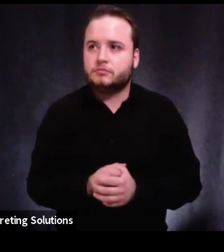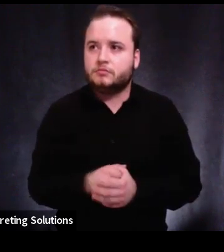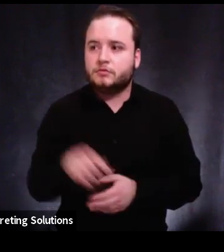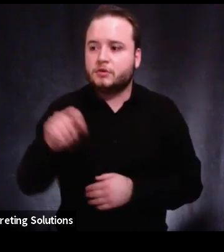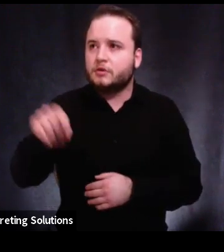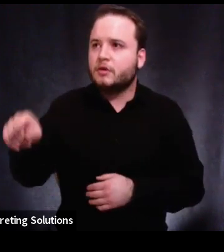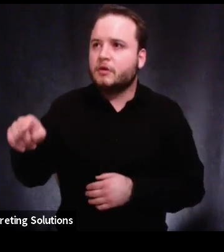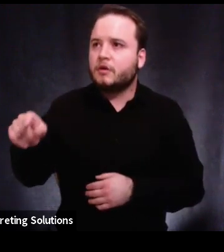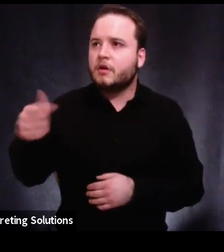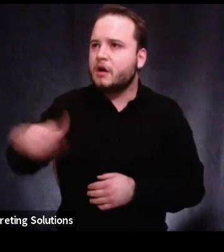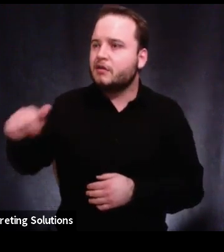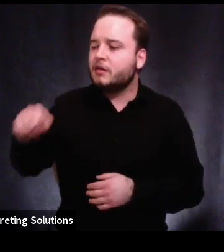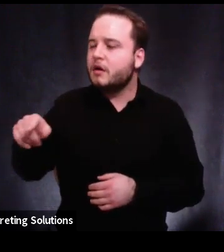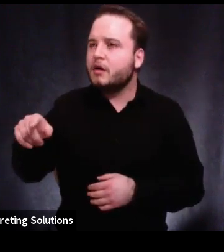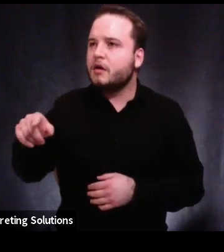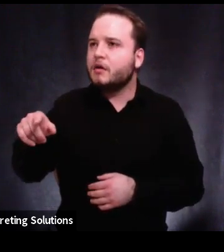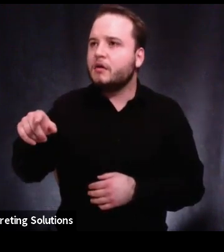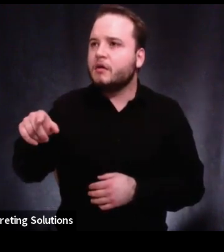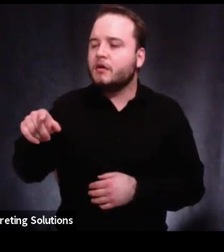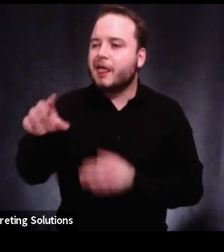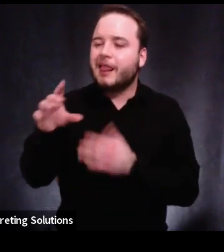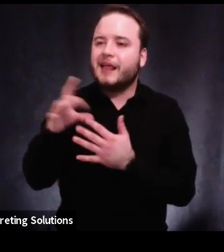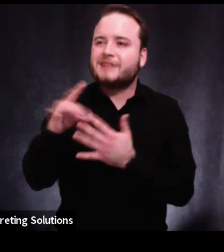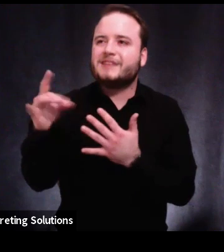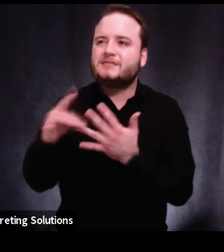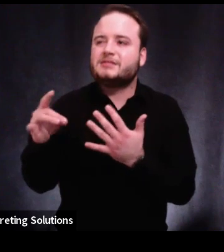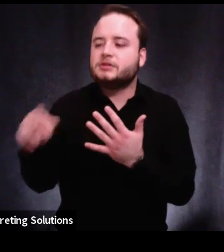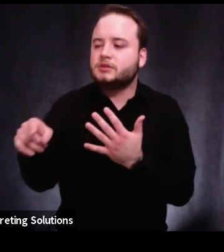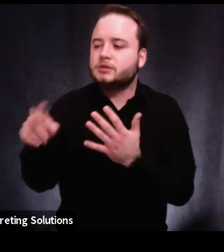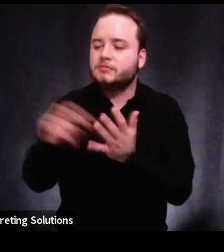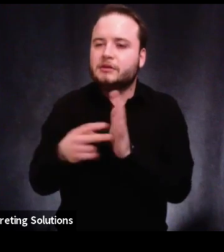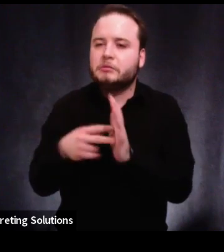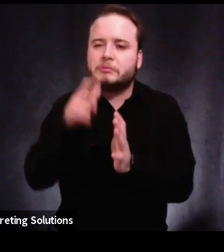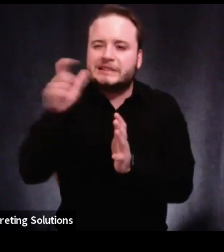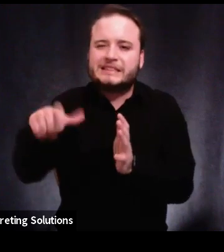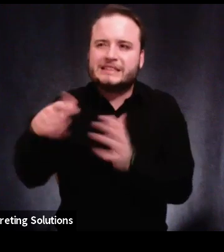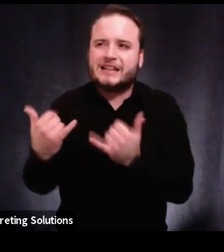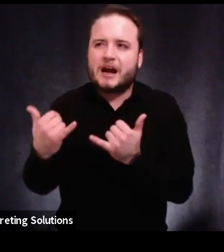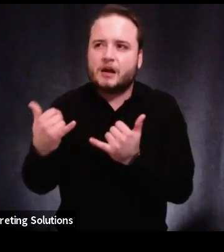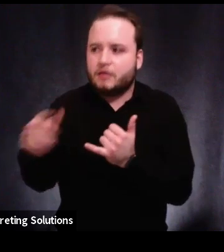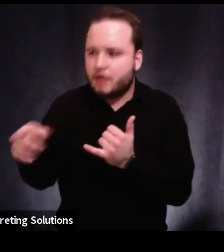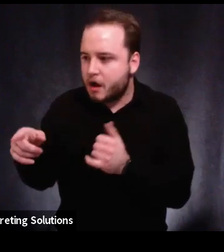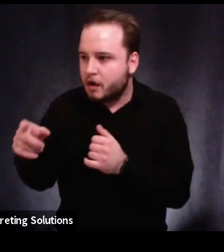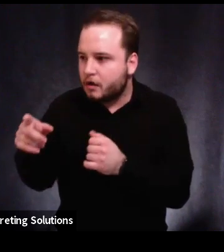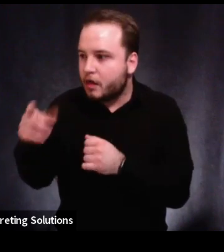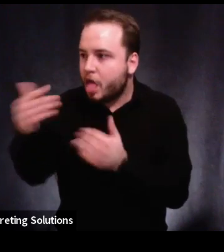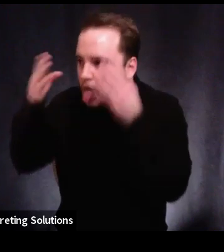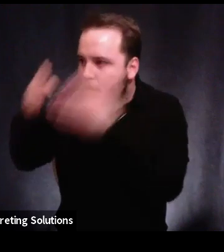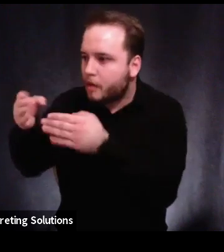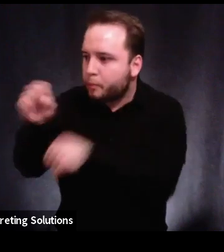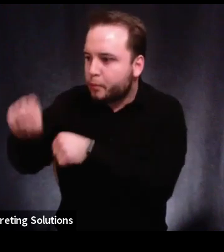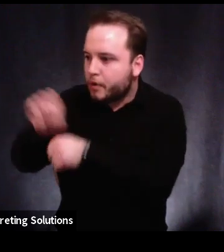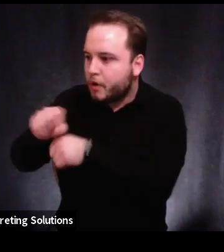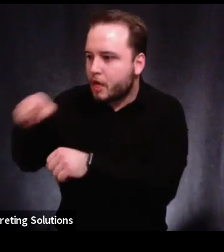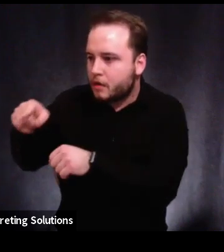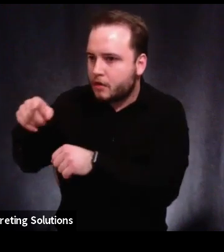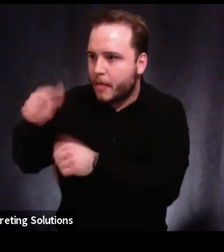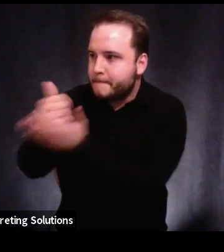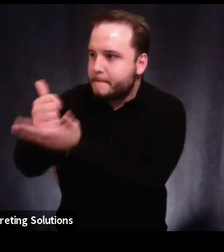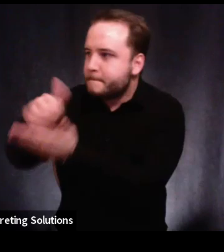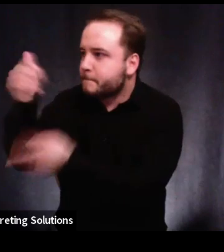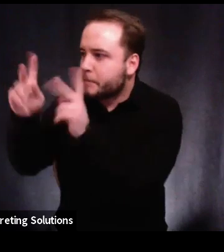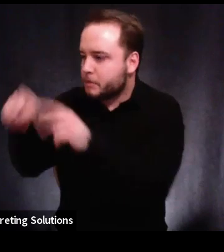who aren't directly involved in the current buildup of intensive care capacity are currently kind of